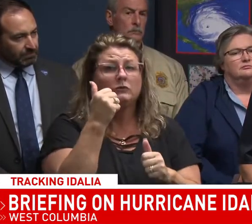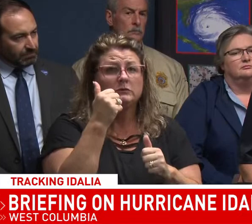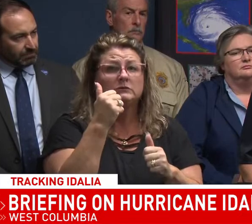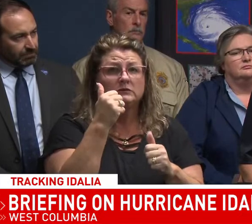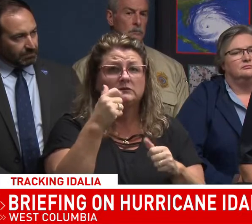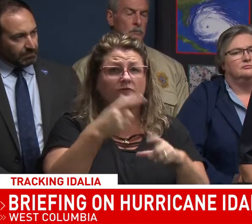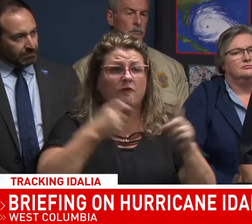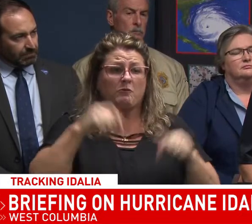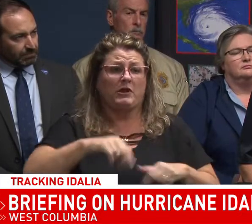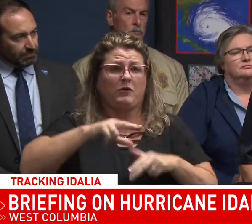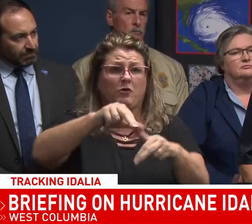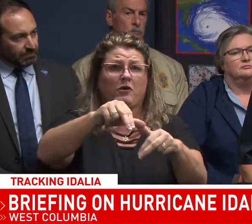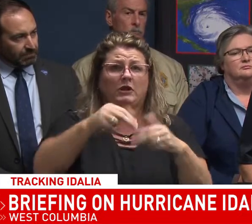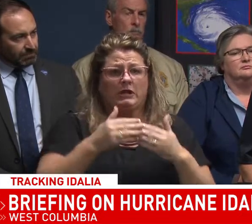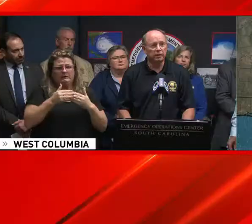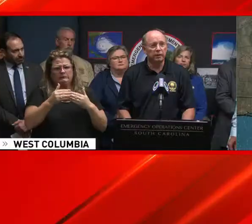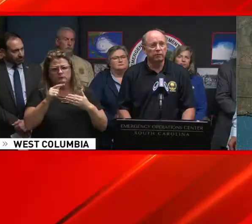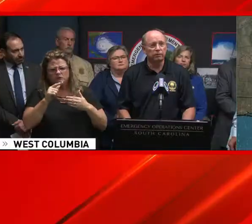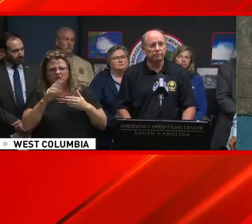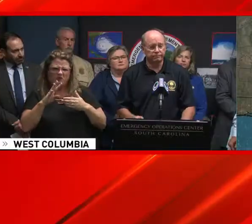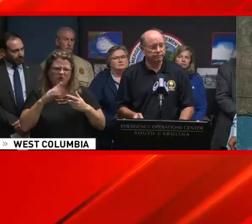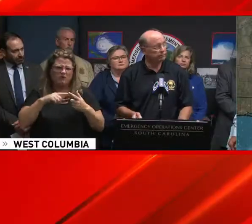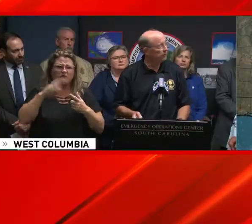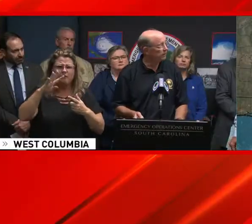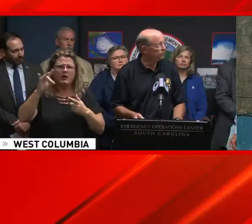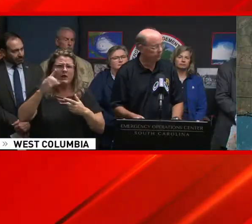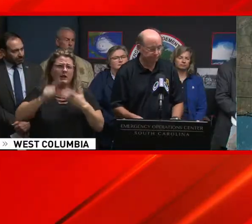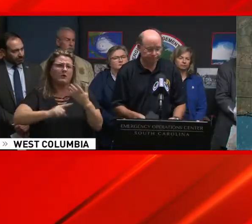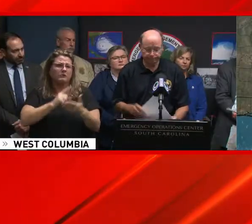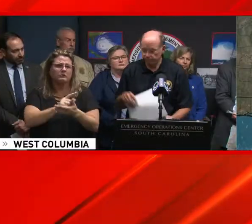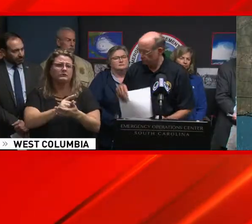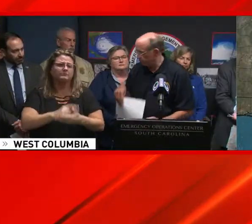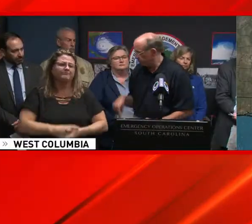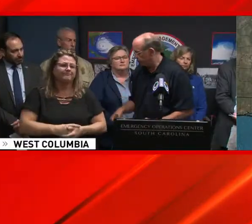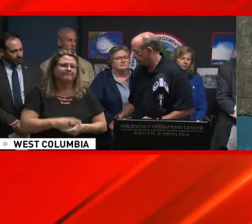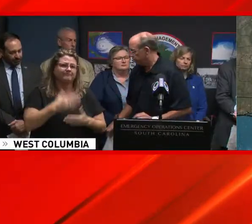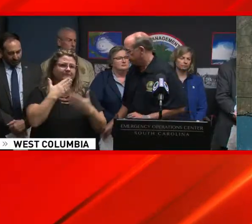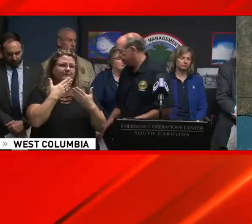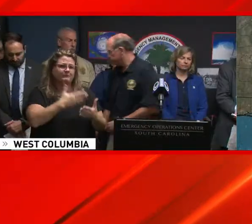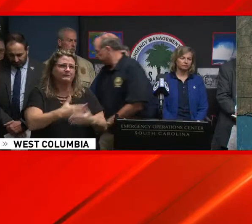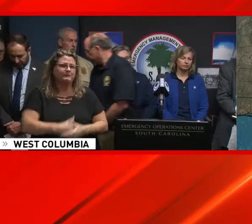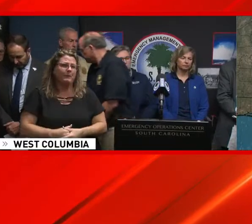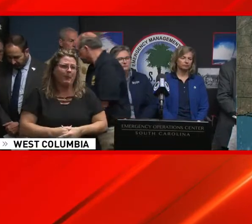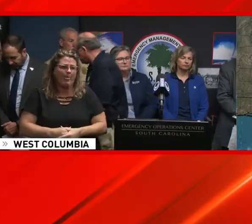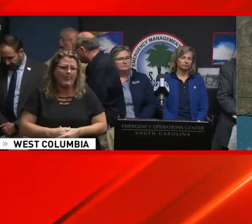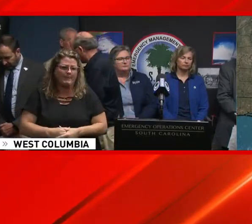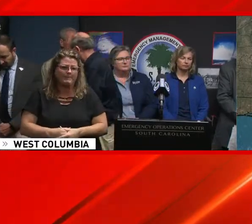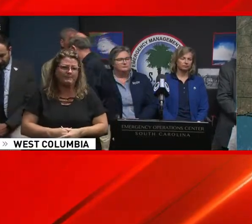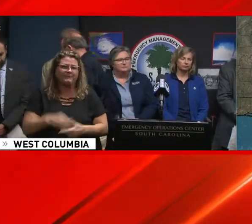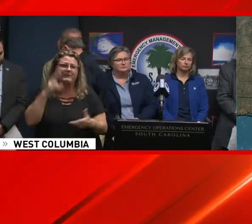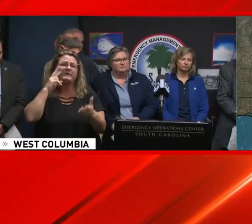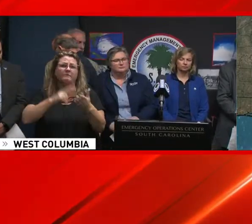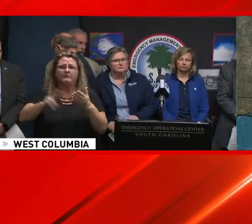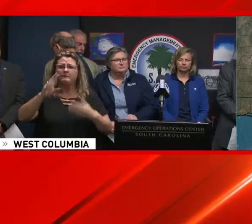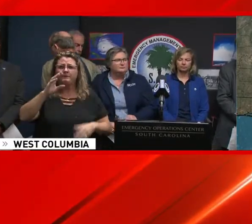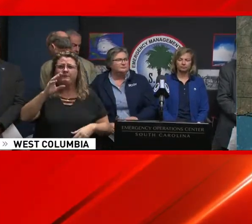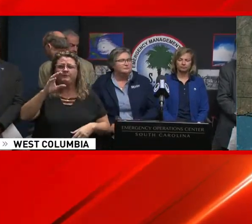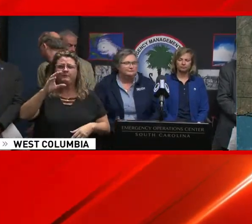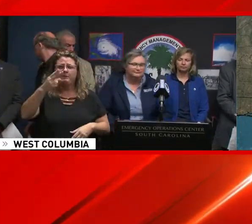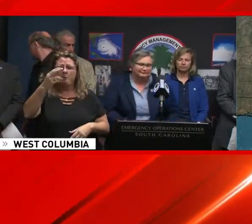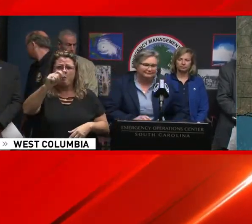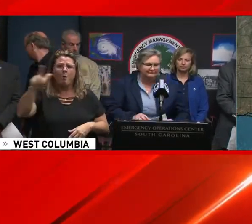hurricane over the next 24 to 48 hours. Thanks, sir. Okay, thank you. Secretary Christy Hall,